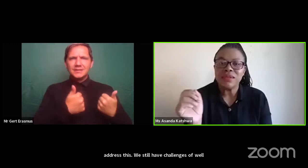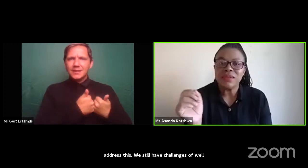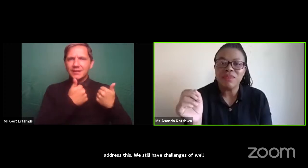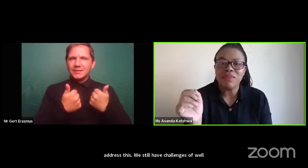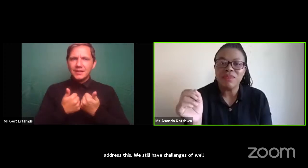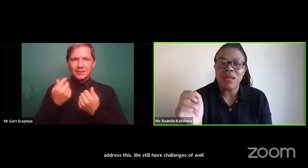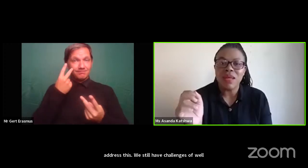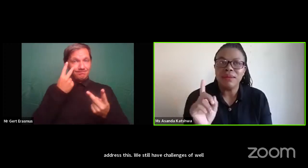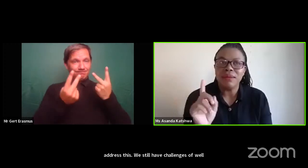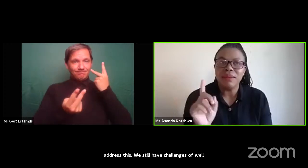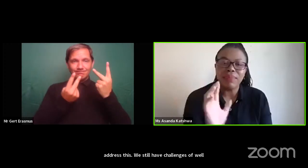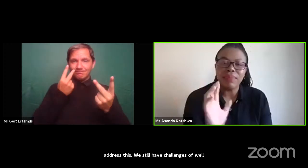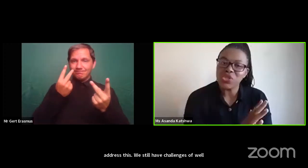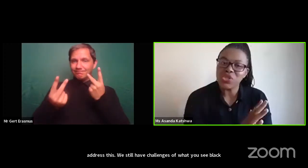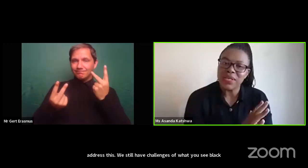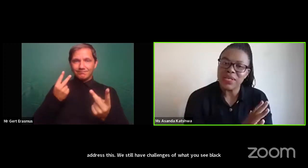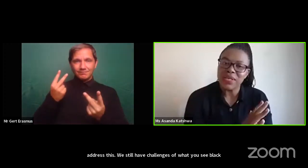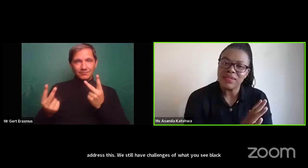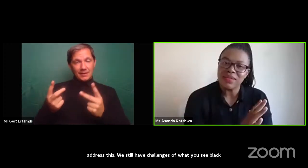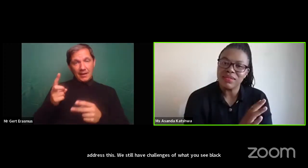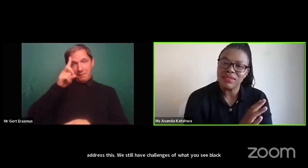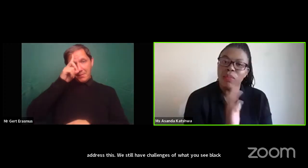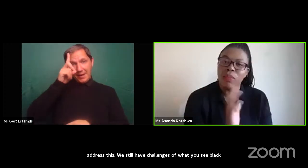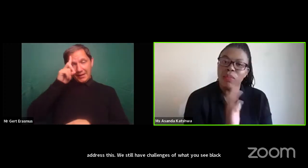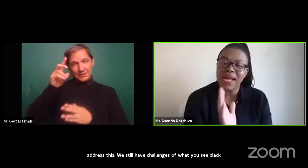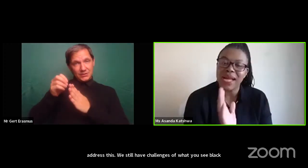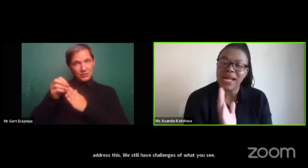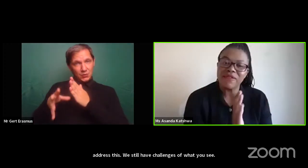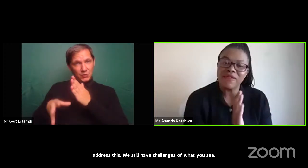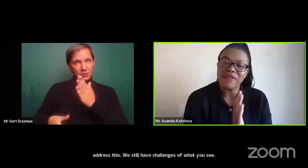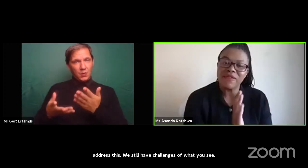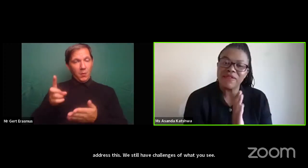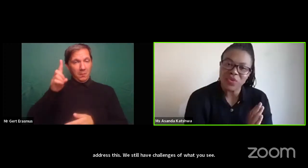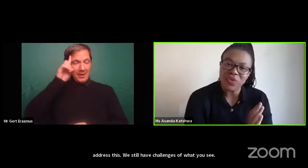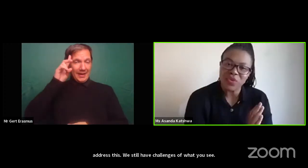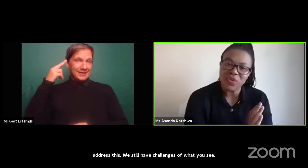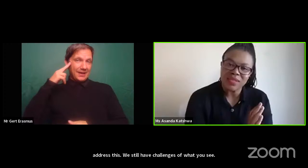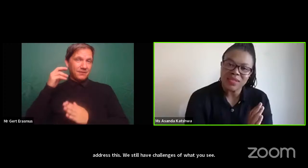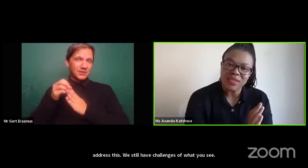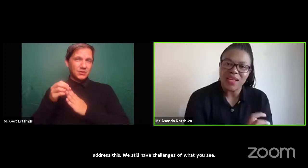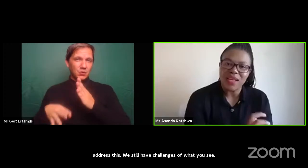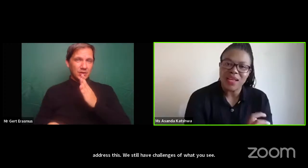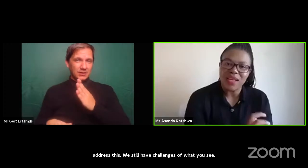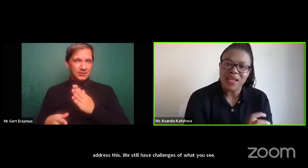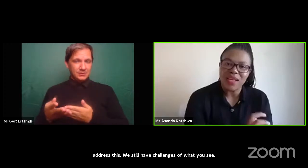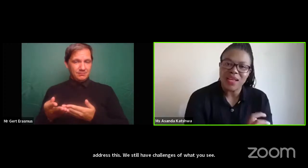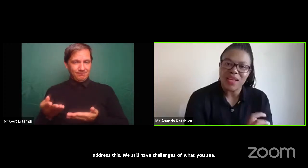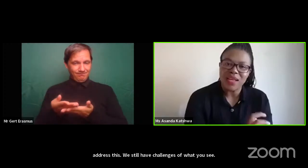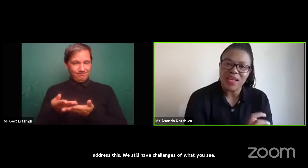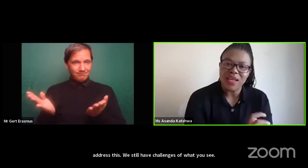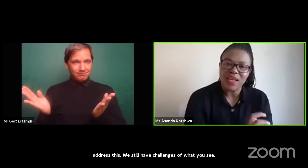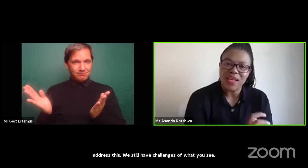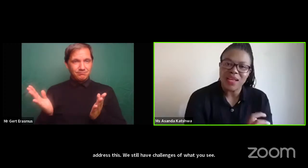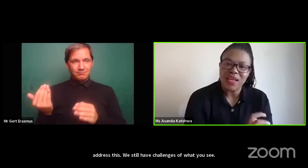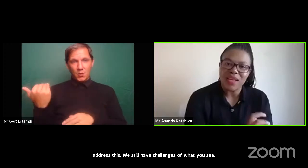see Black students or Black deaf students